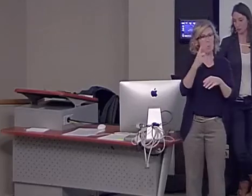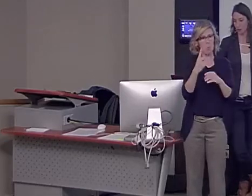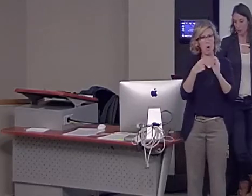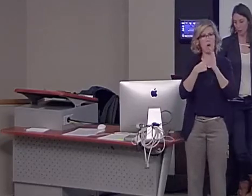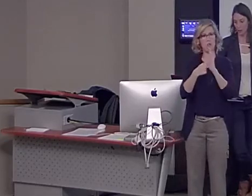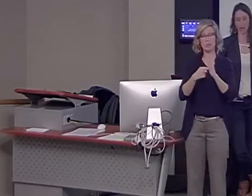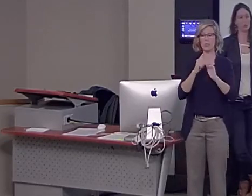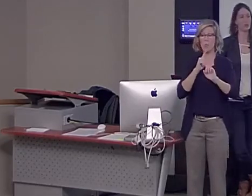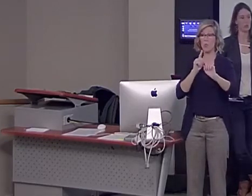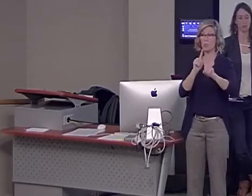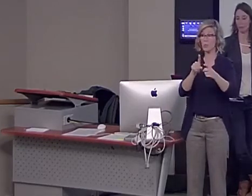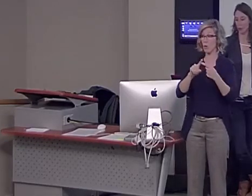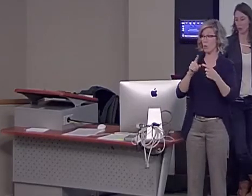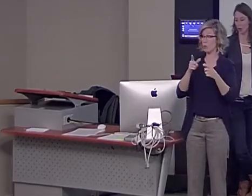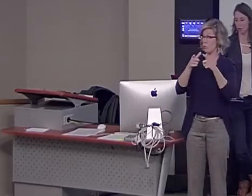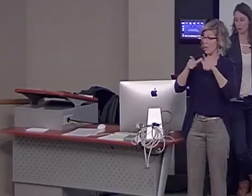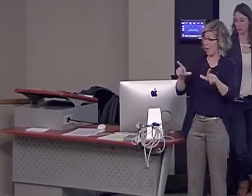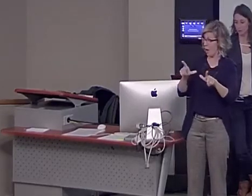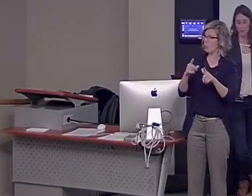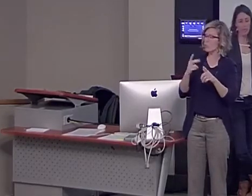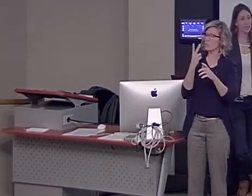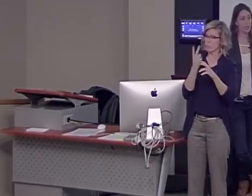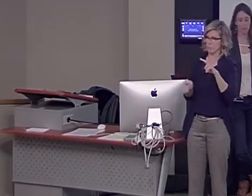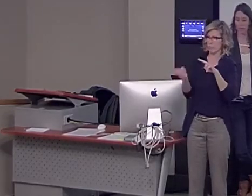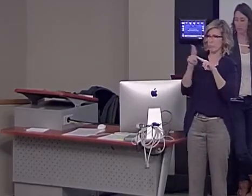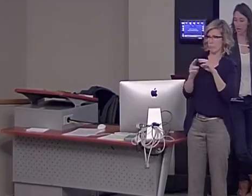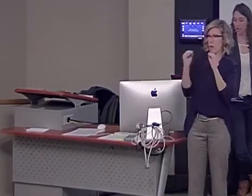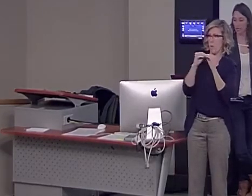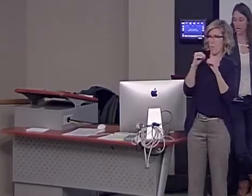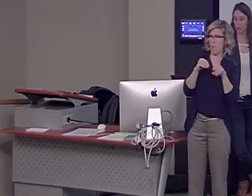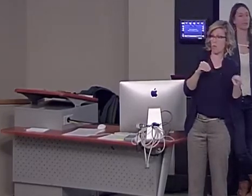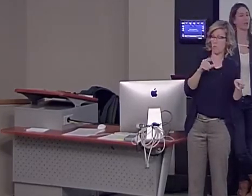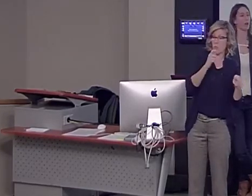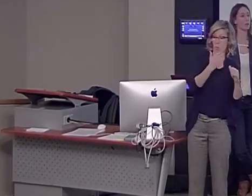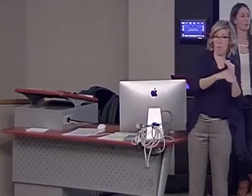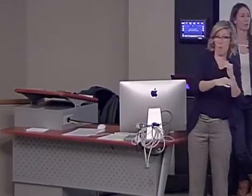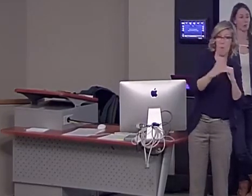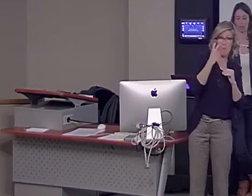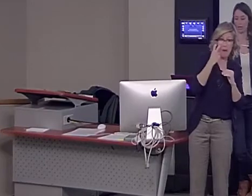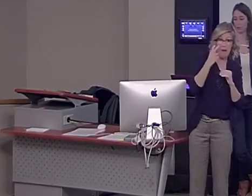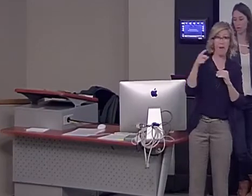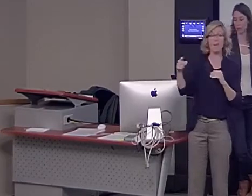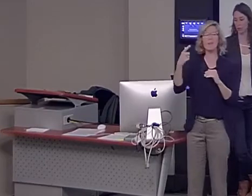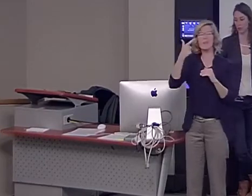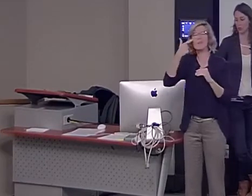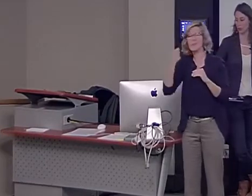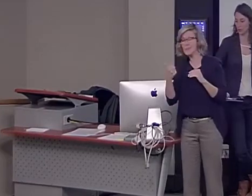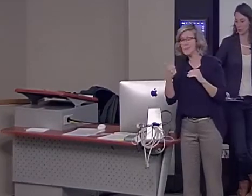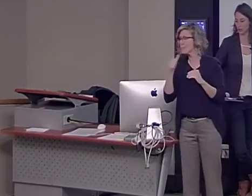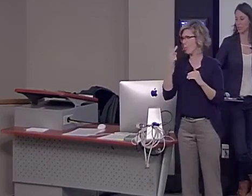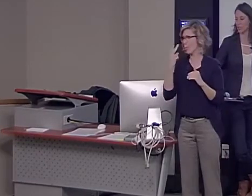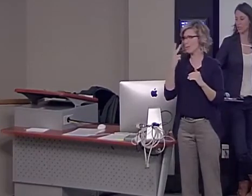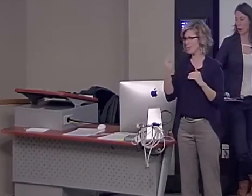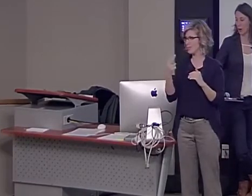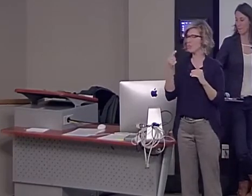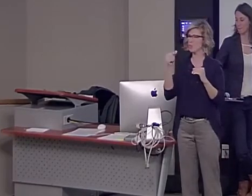really pronounced in people who are congenitally blind, but not in people who are late blind, shown in